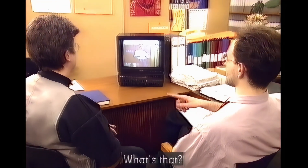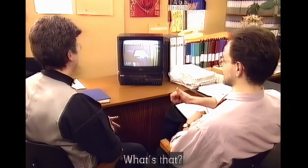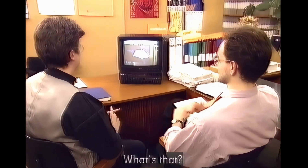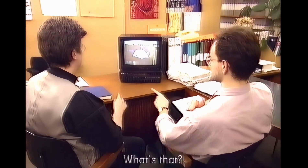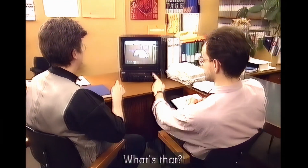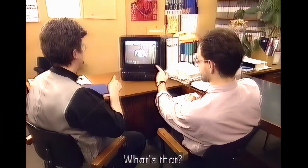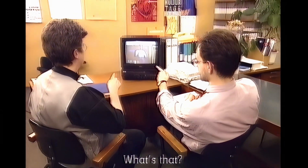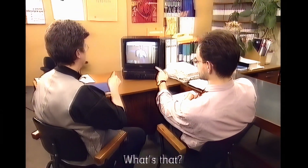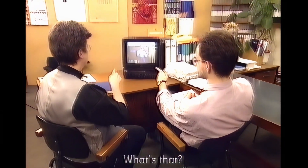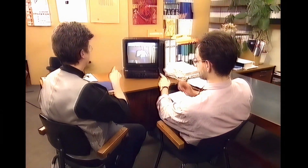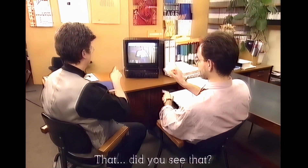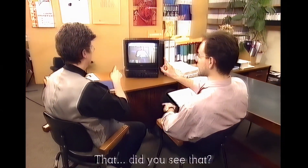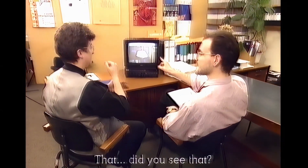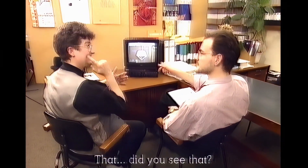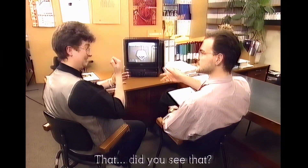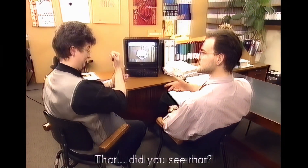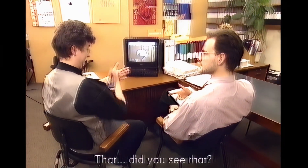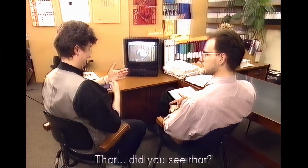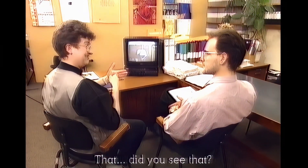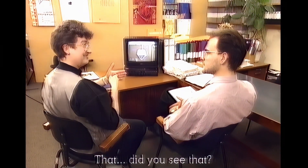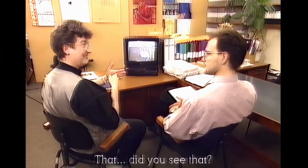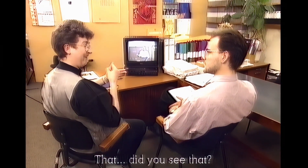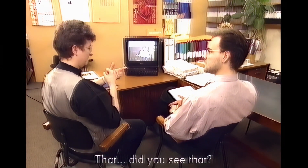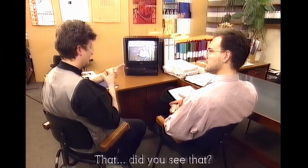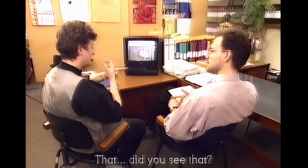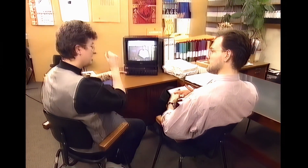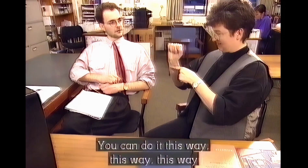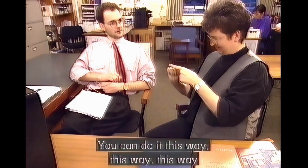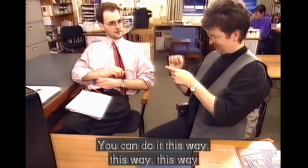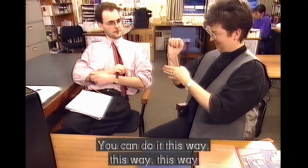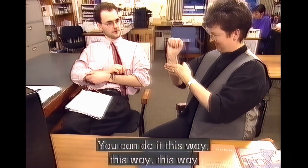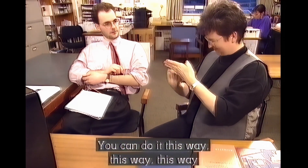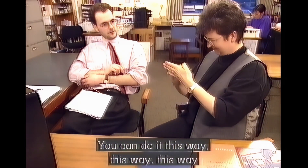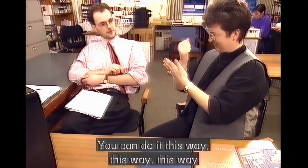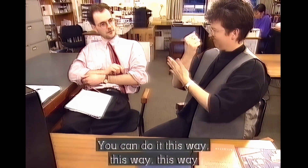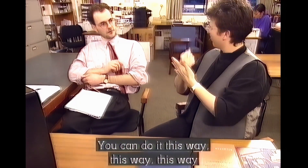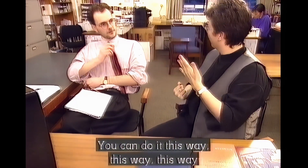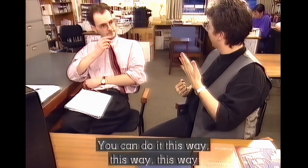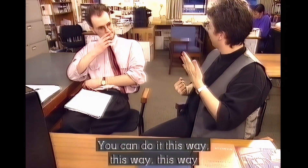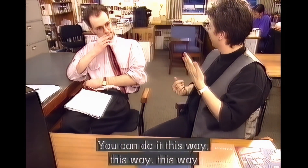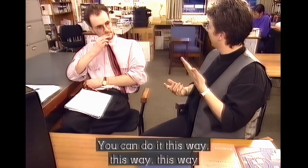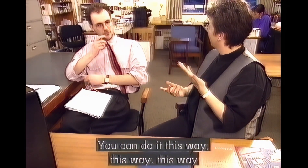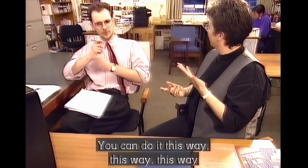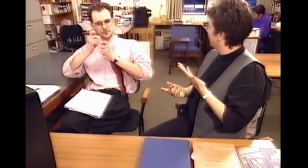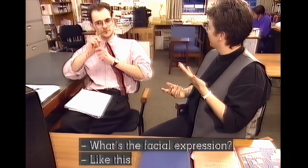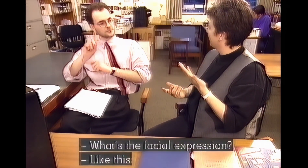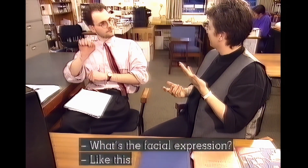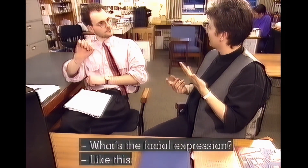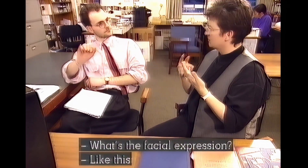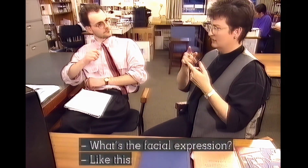What's that? There. Did you see that? You can do it this way, this way, this way. What's the facial